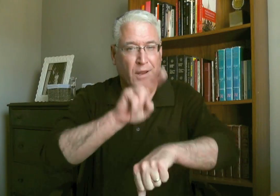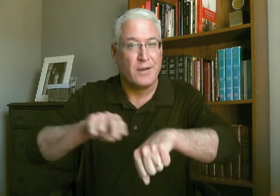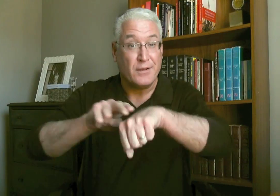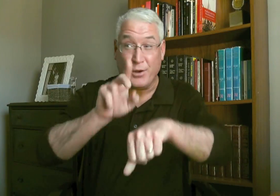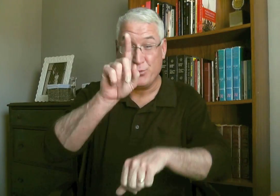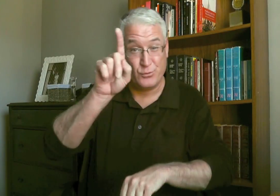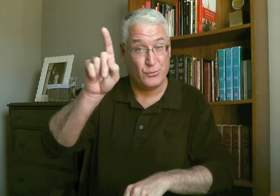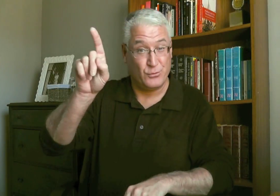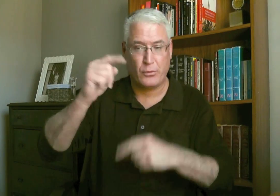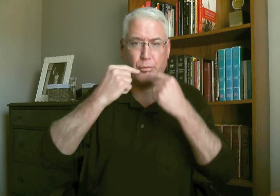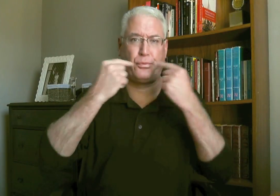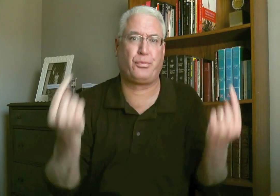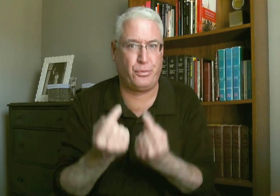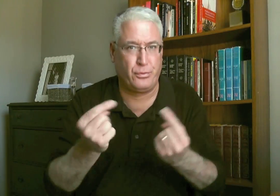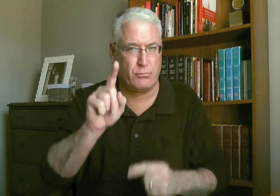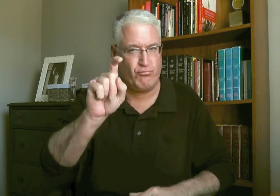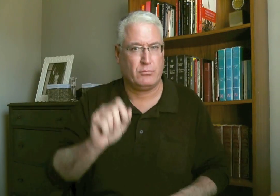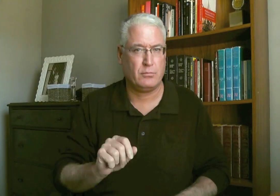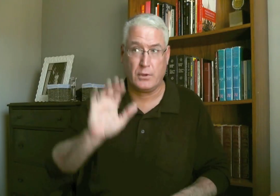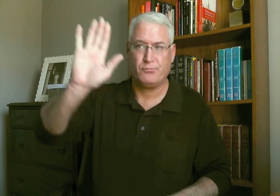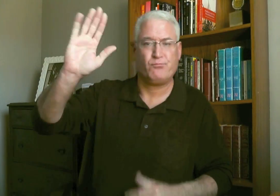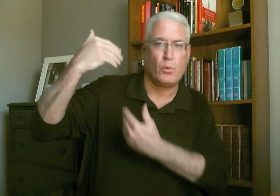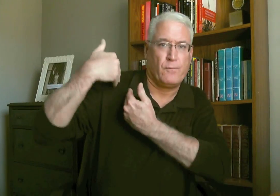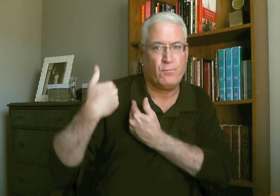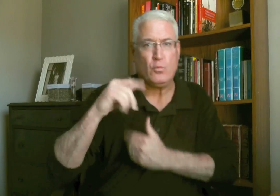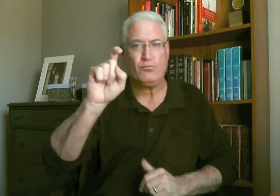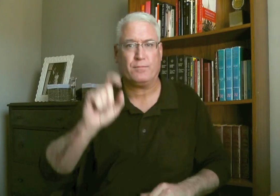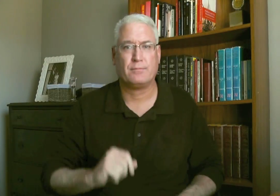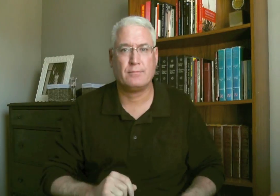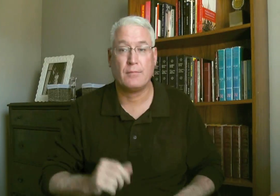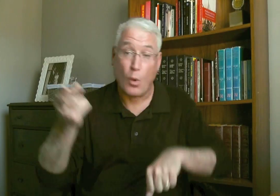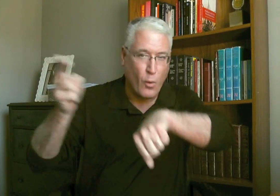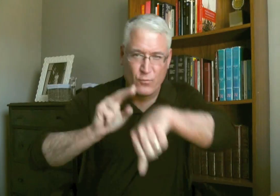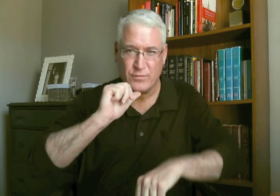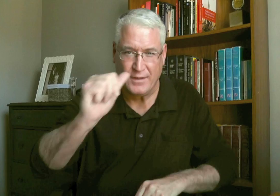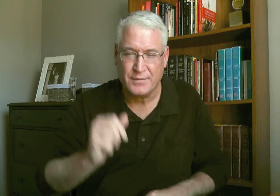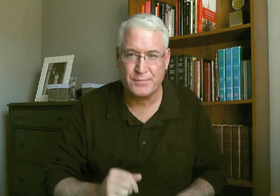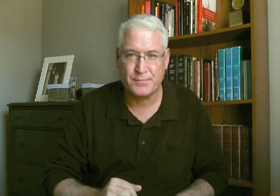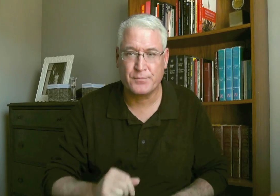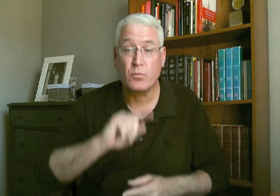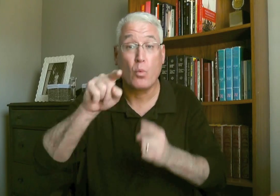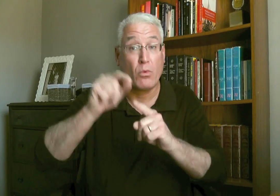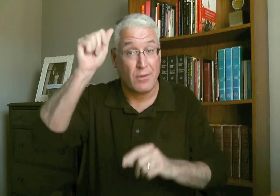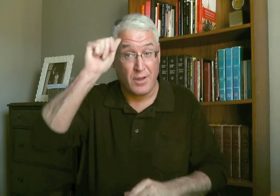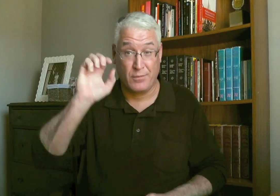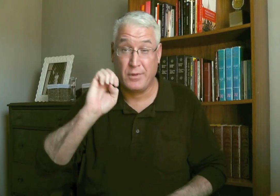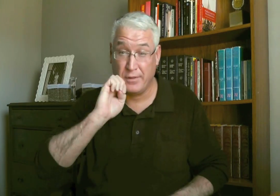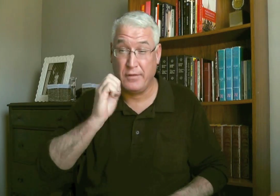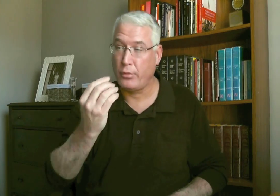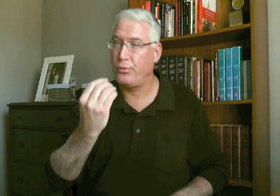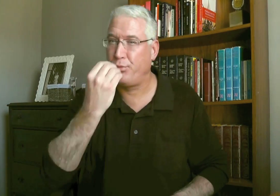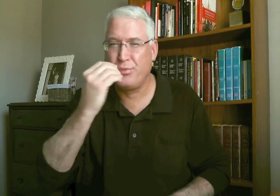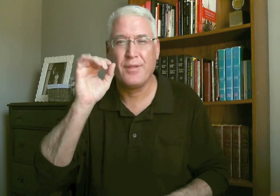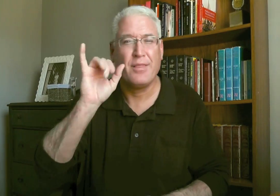Question: did nature sin? Is it nature's fault? Of course not. Adam and Eve ate the